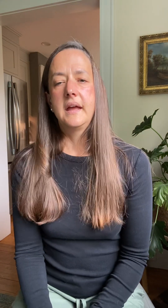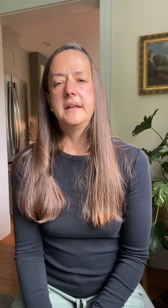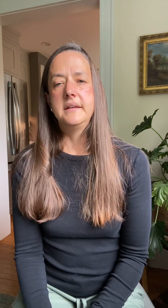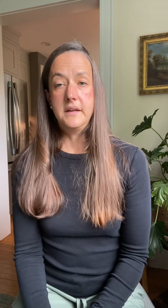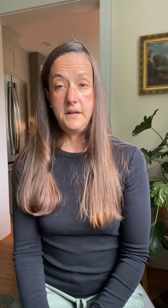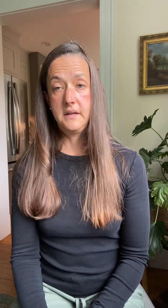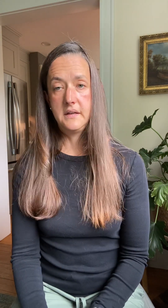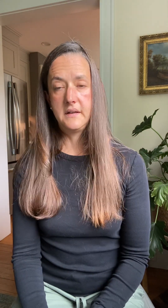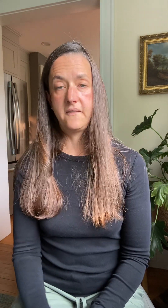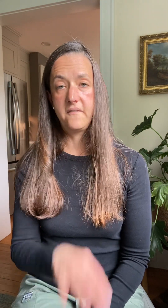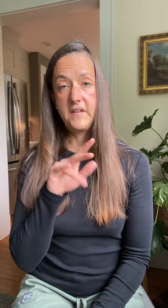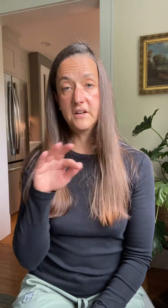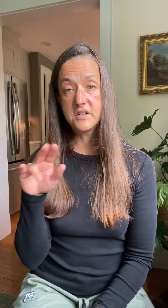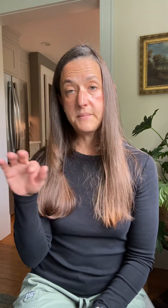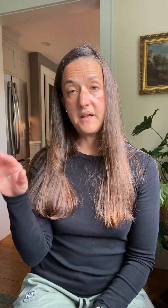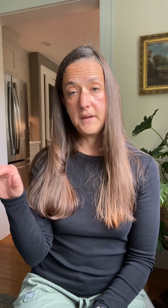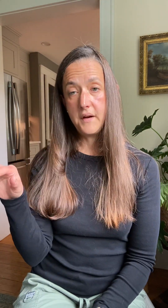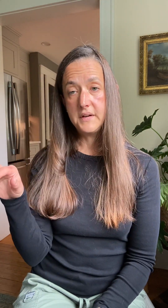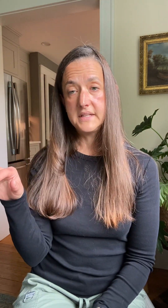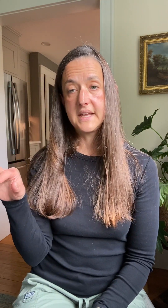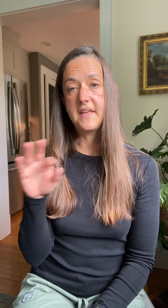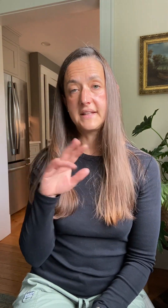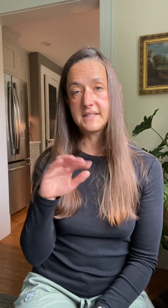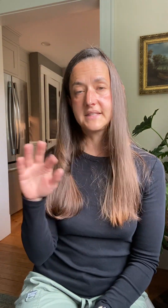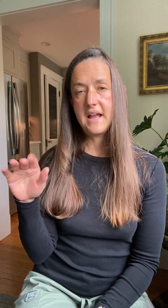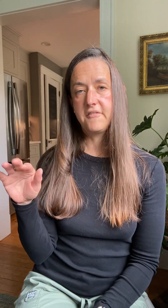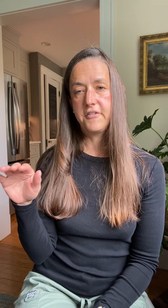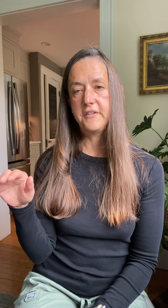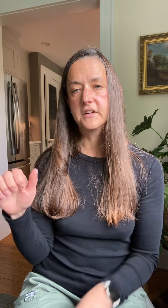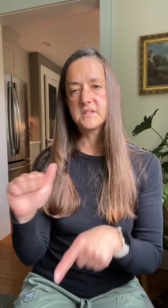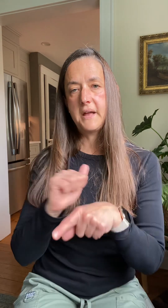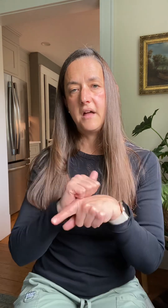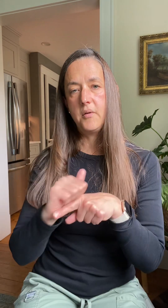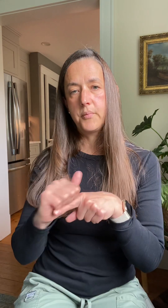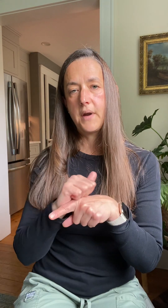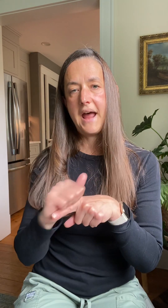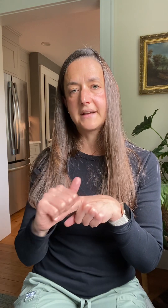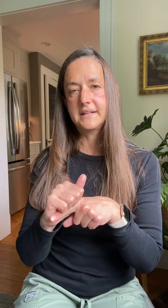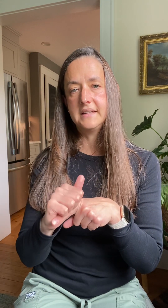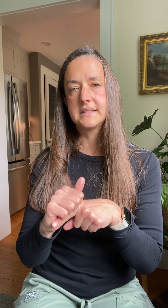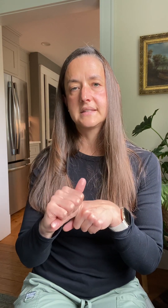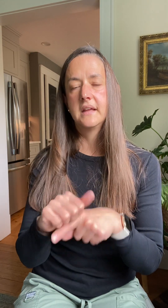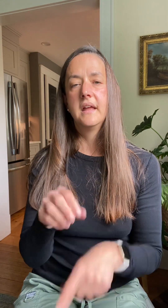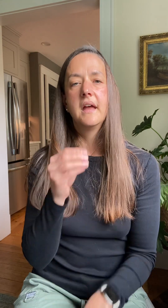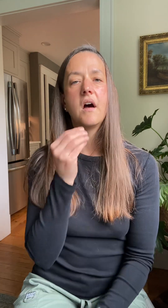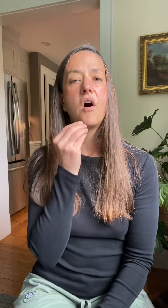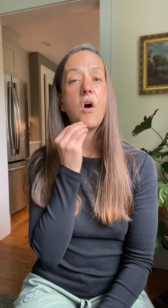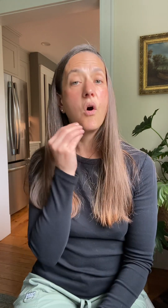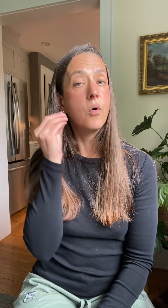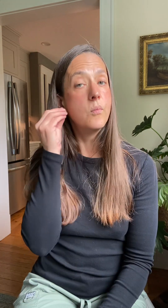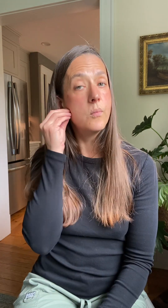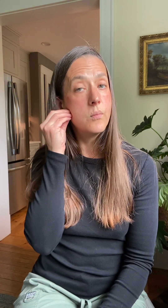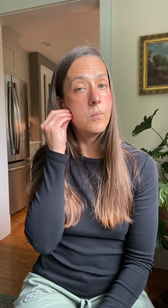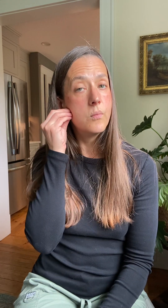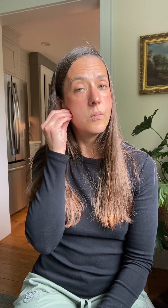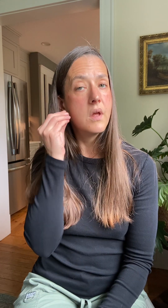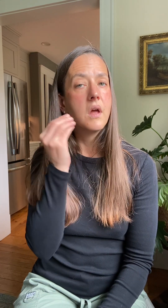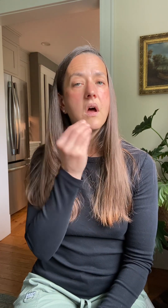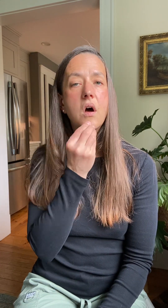And fingerspell, we already said that's the sign for fingerspell. Practice. Home.